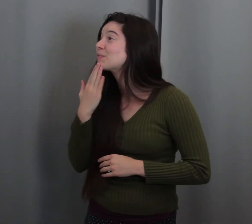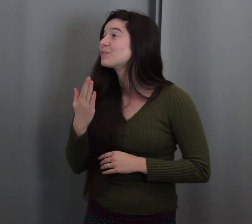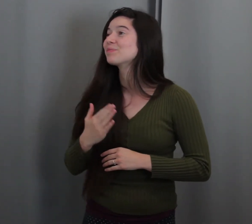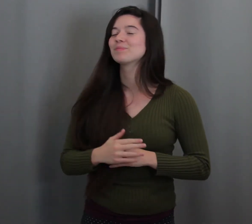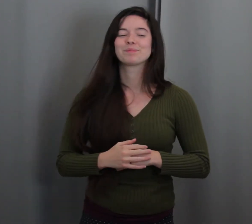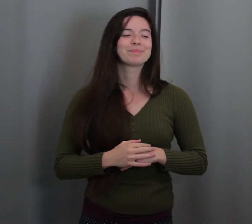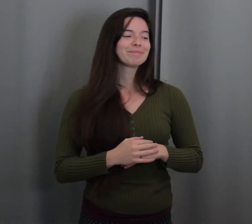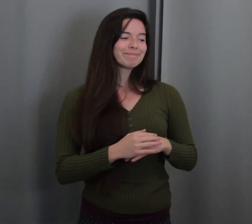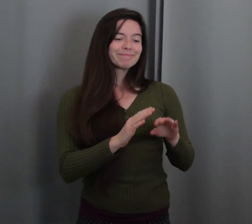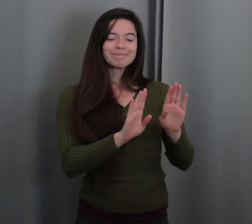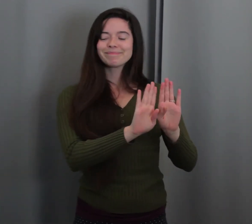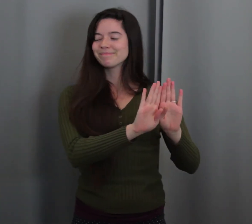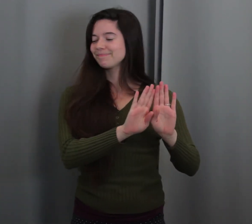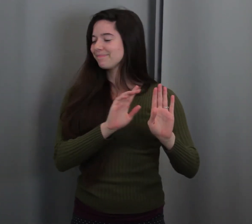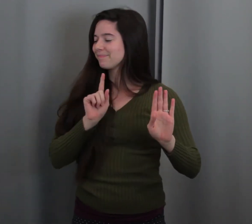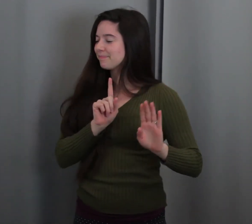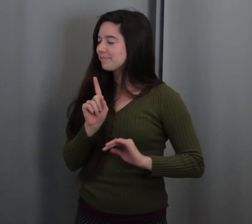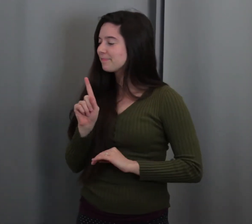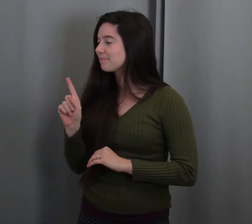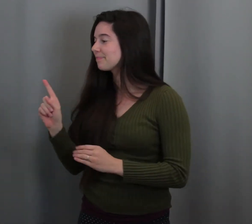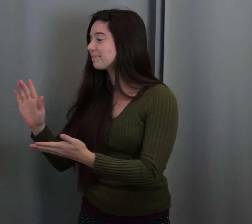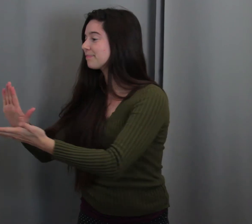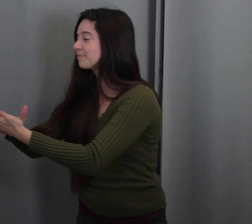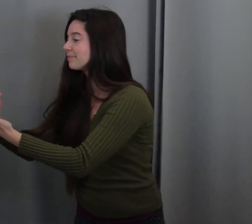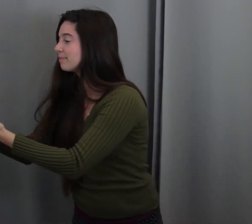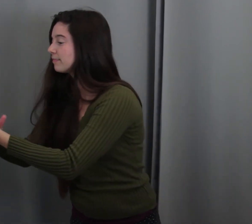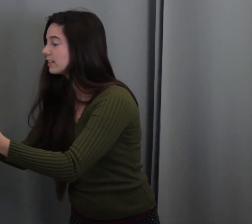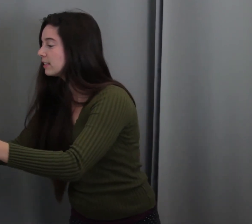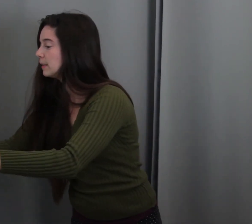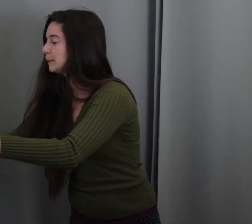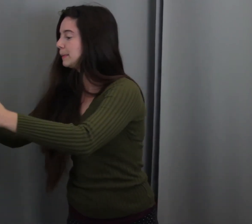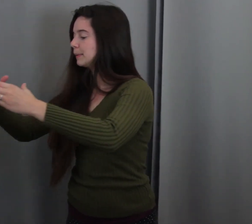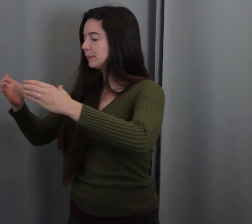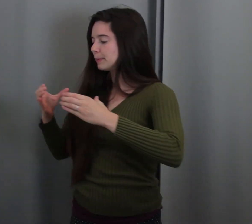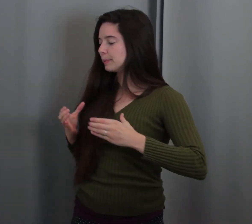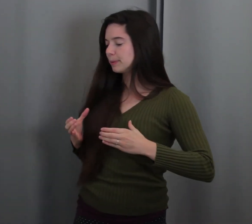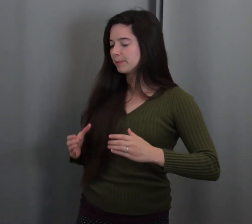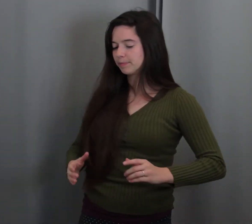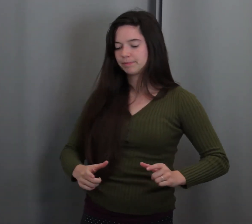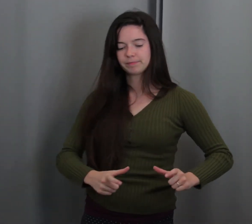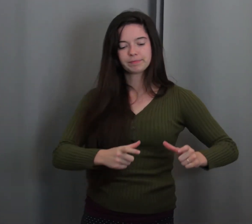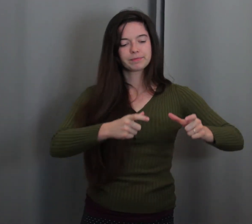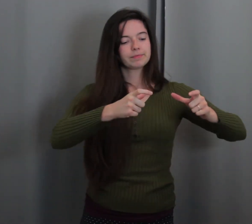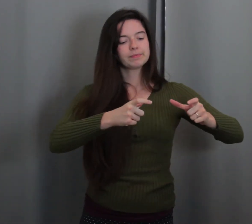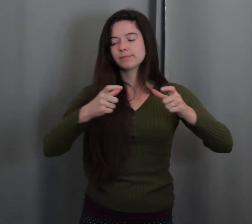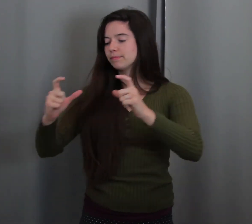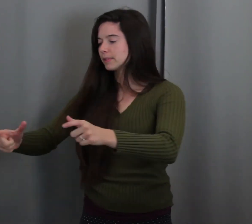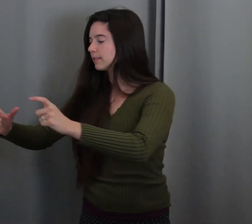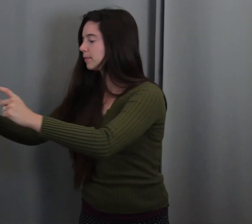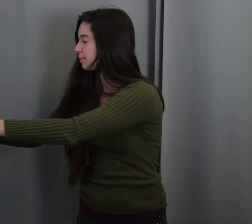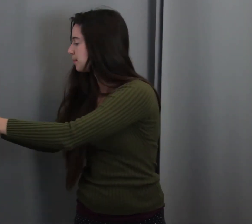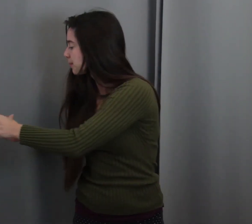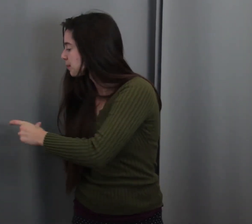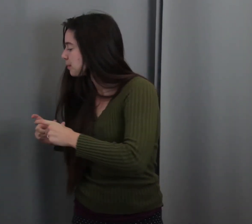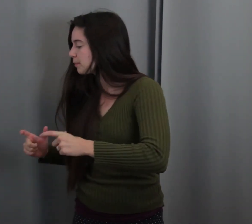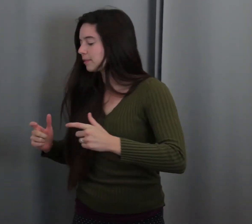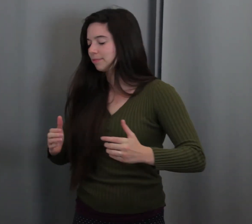were ready, I asked the old man if he would join us. "No, thank